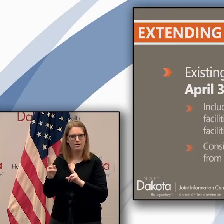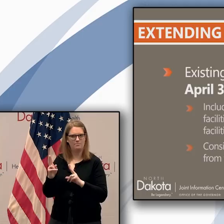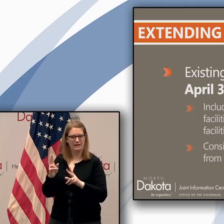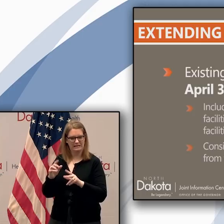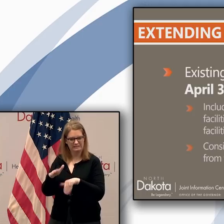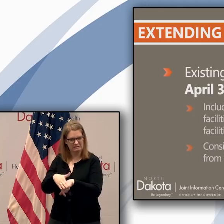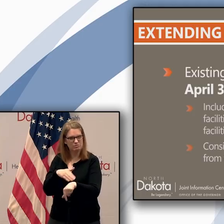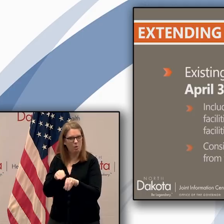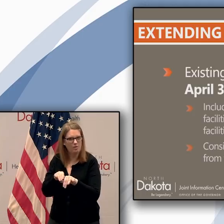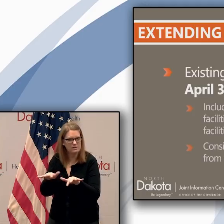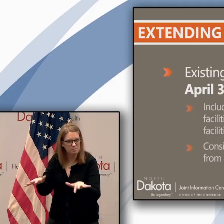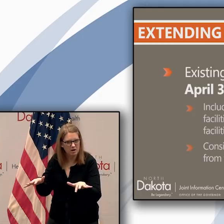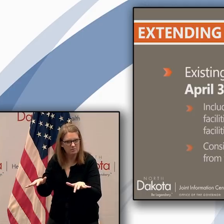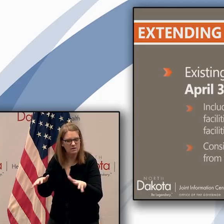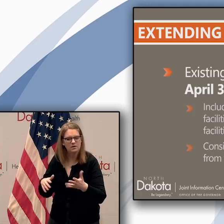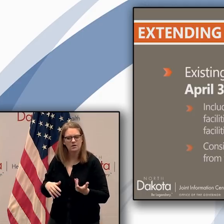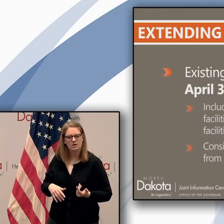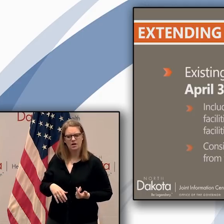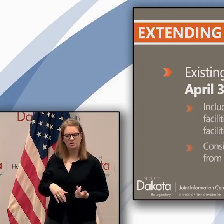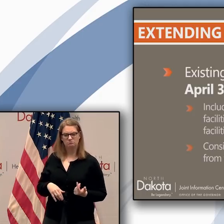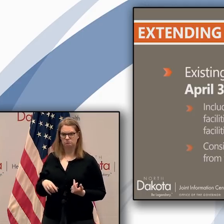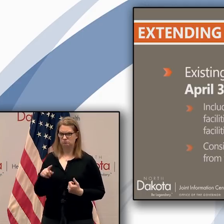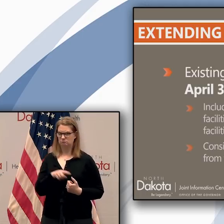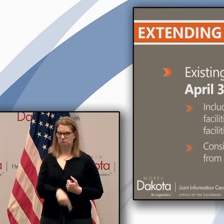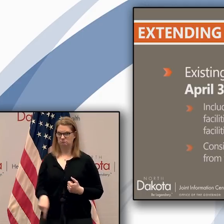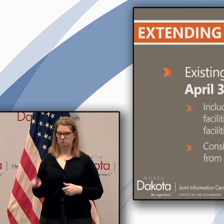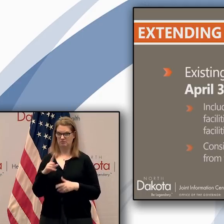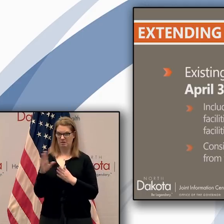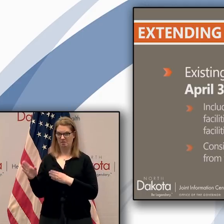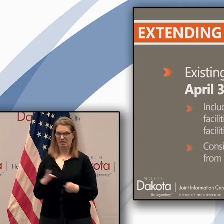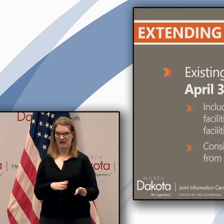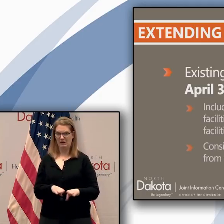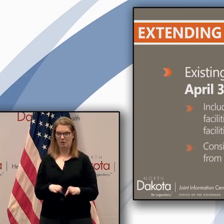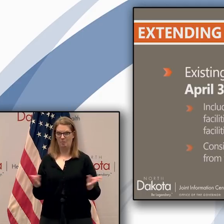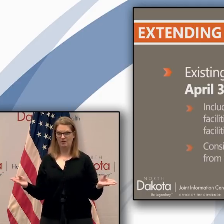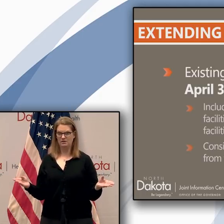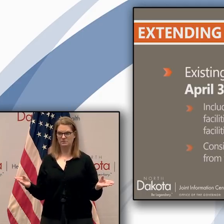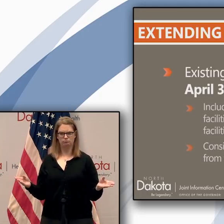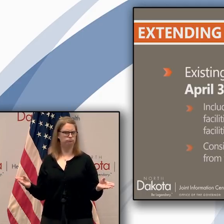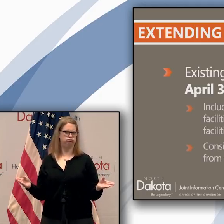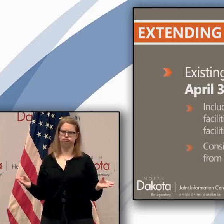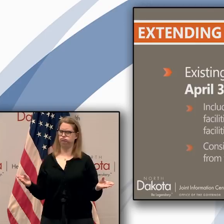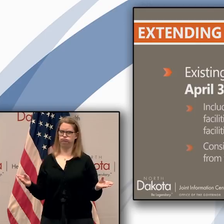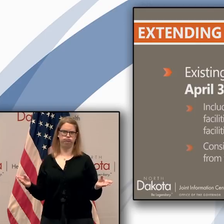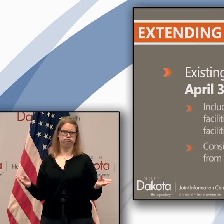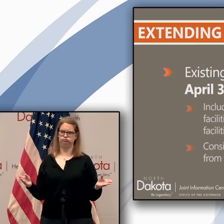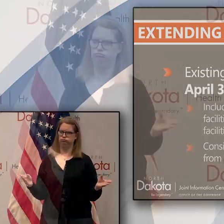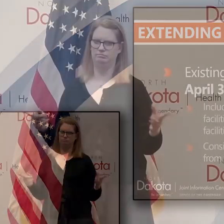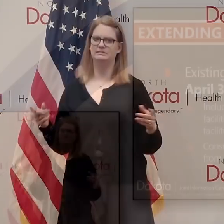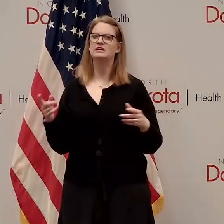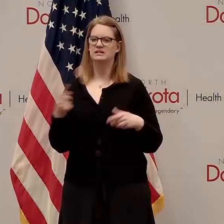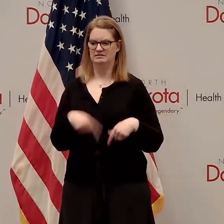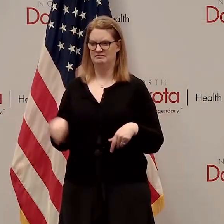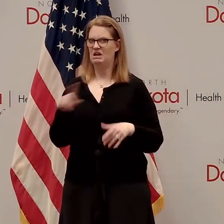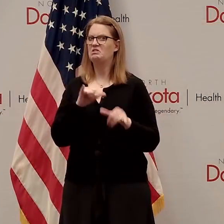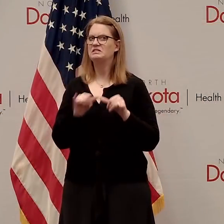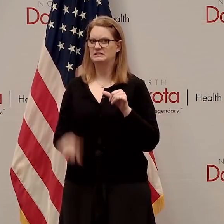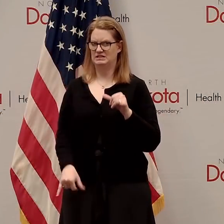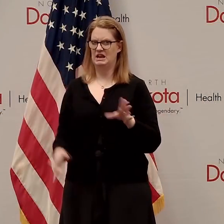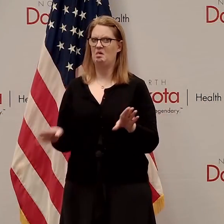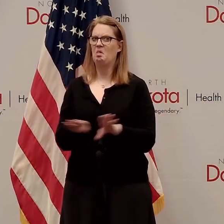And none of those were planning on doing any openings before the first. And why I say this is important, because we can